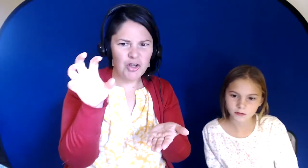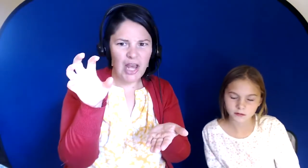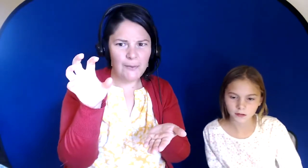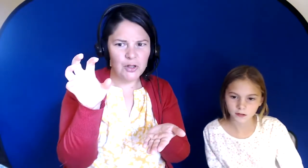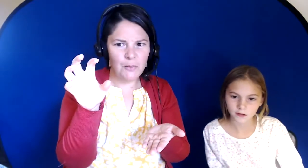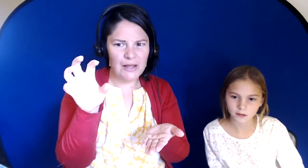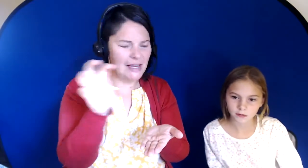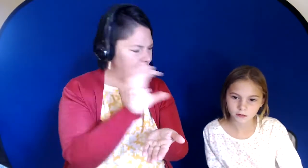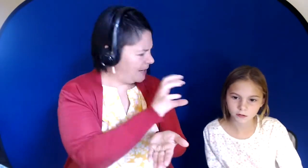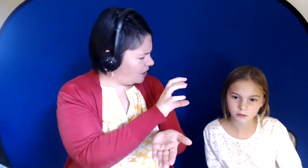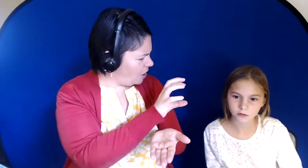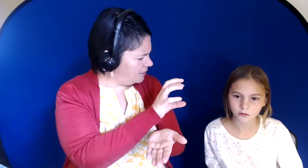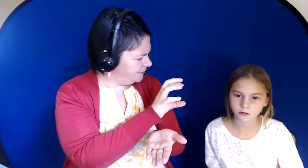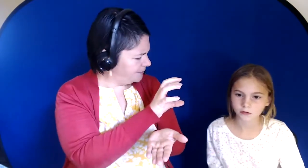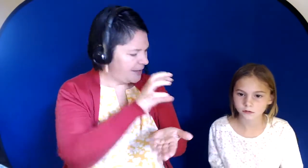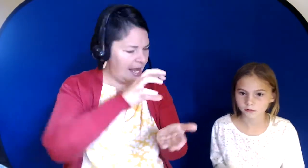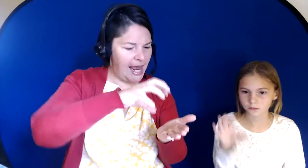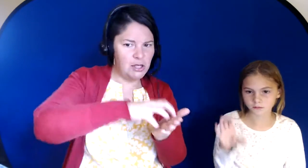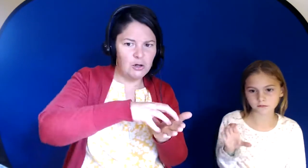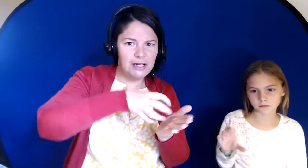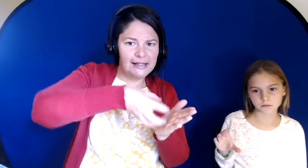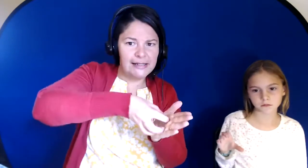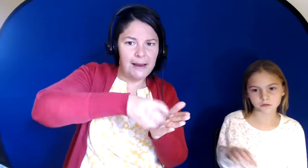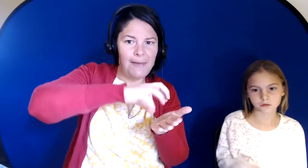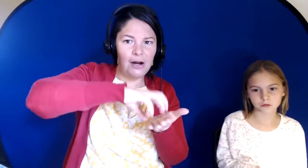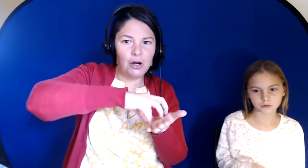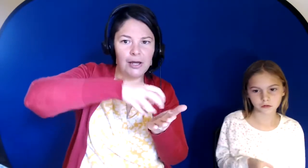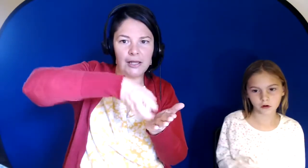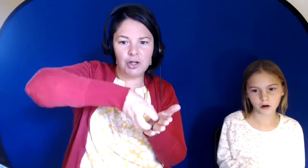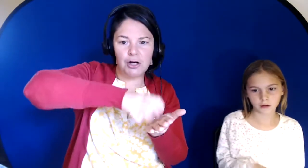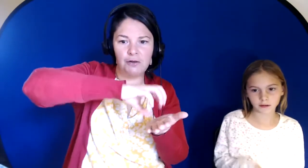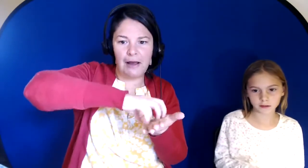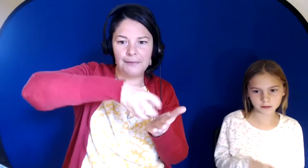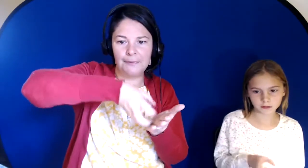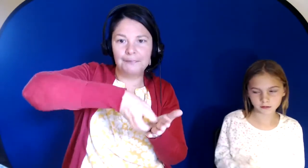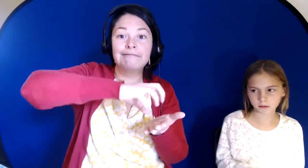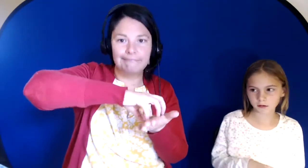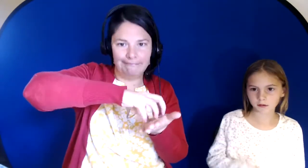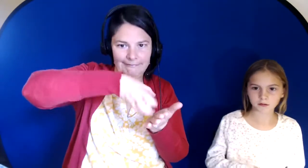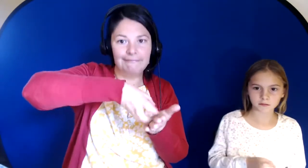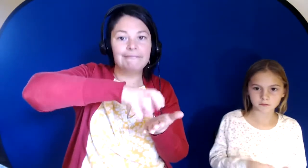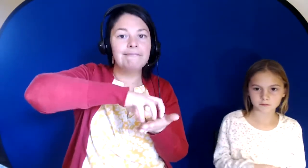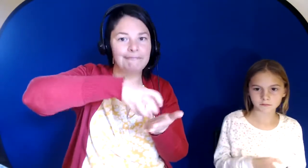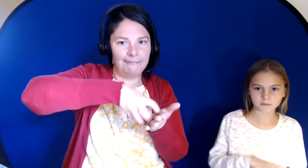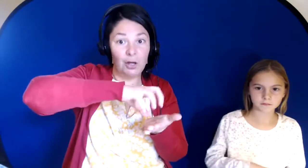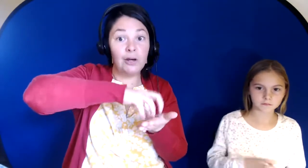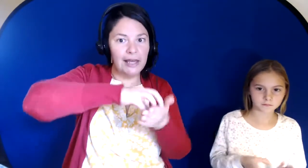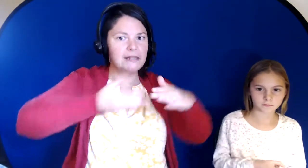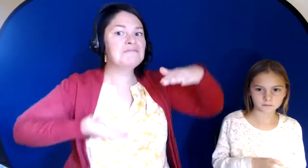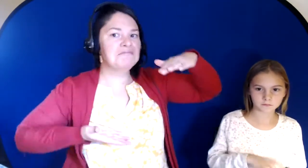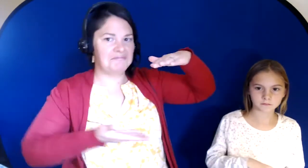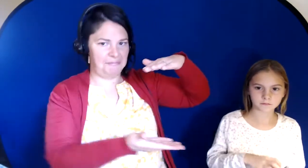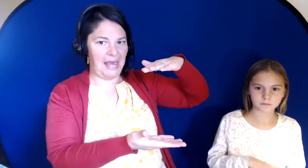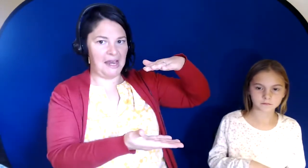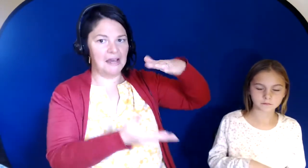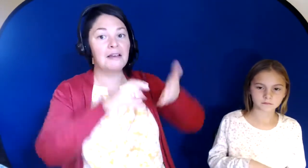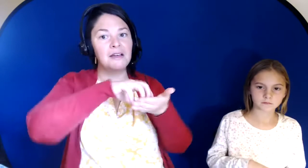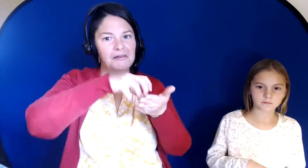with your boss hand. Make a claw. And you're going to stamp out a cookie. Turn it around. Cookies. bake.